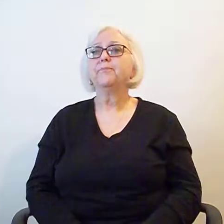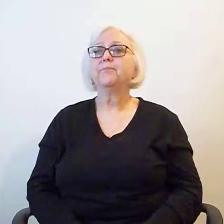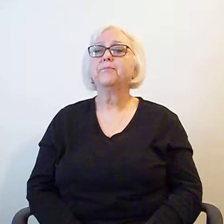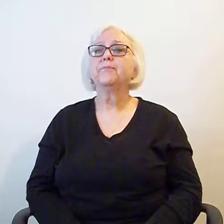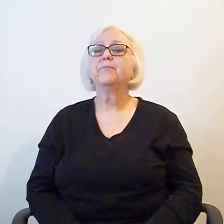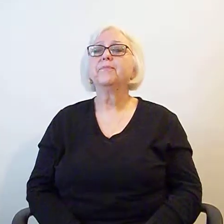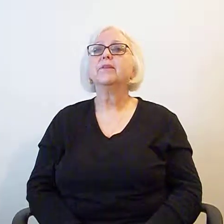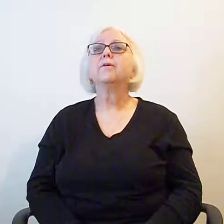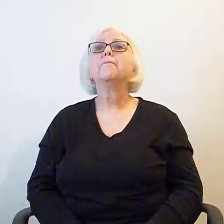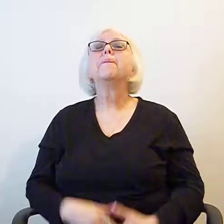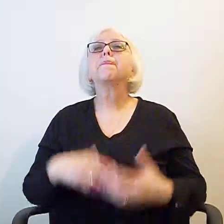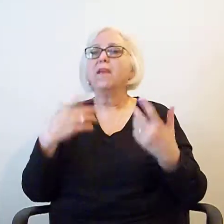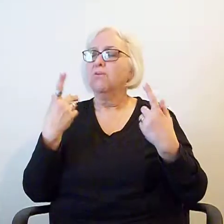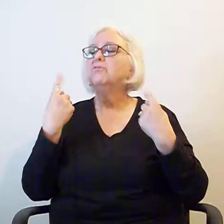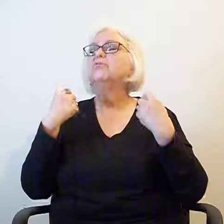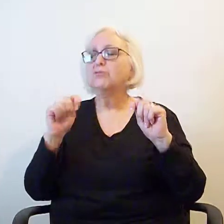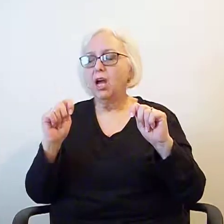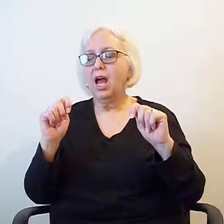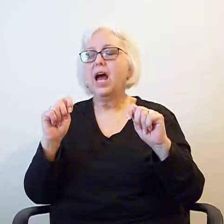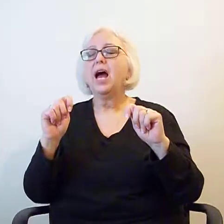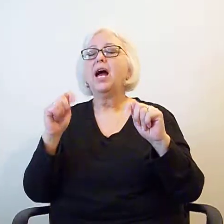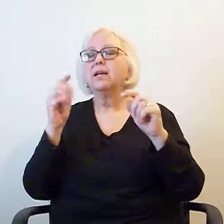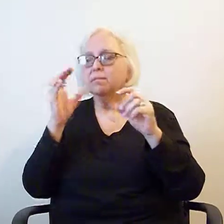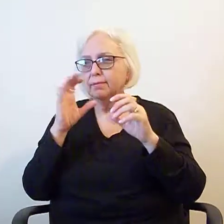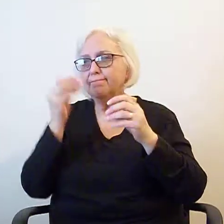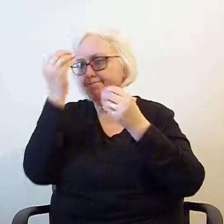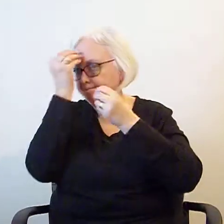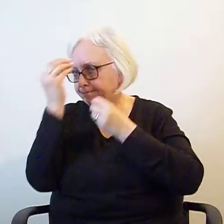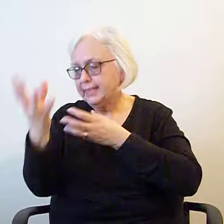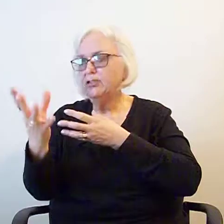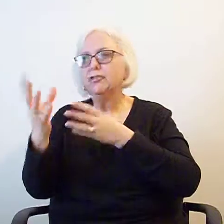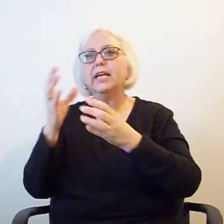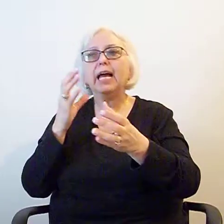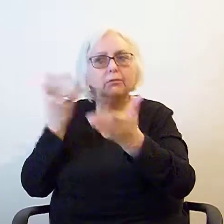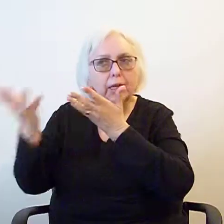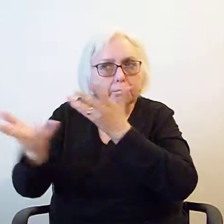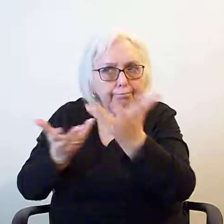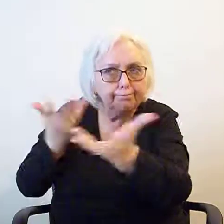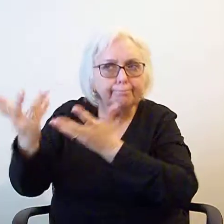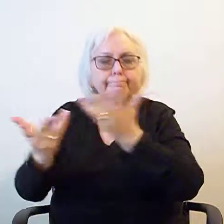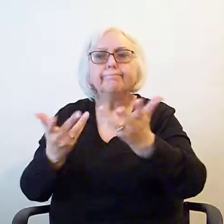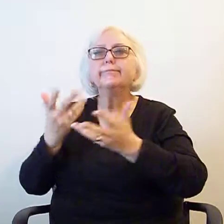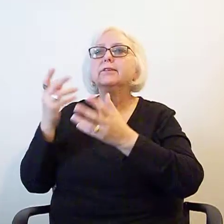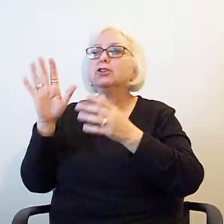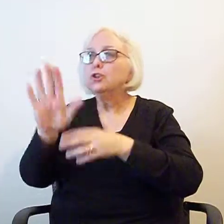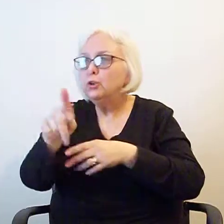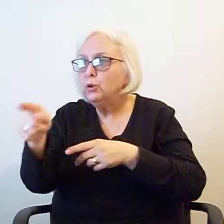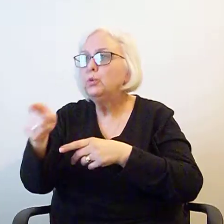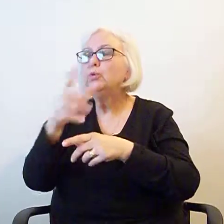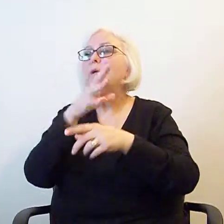and every effort will be made to communicate with you and your team in an understandable